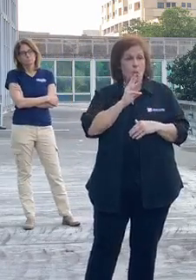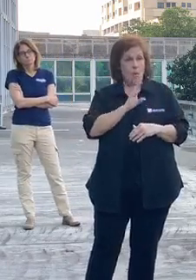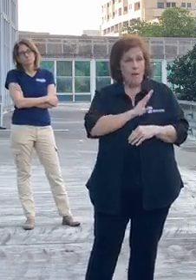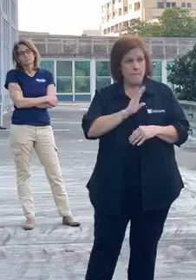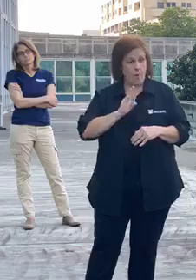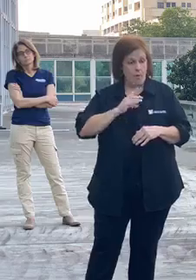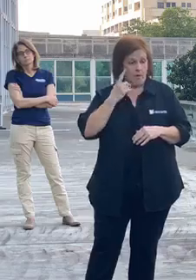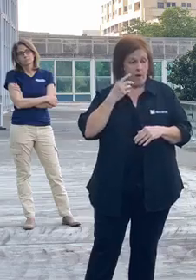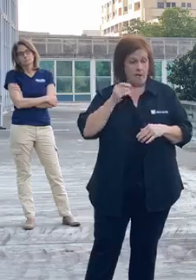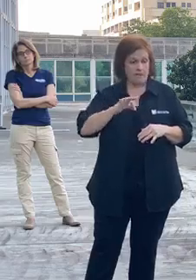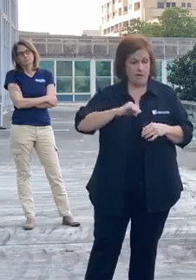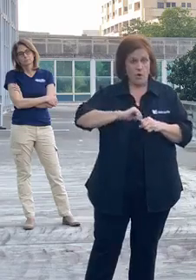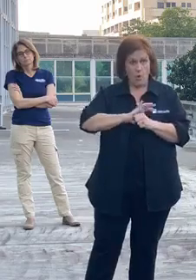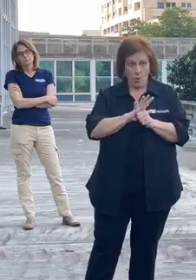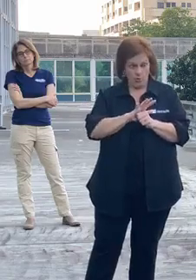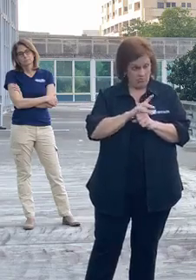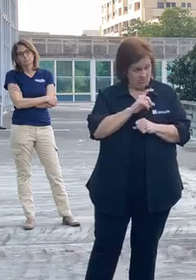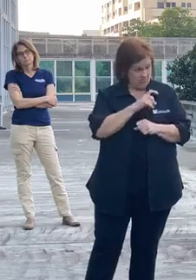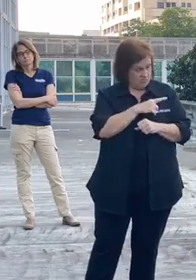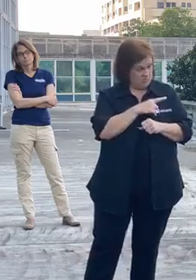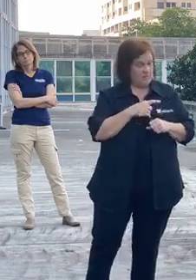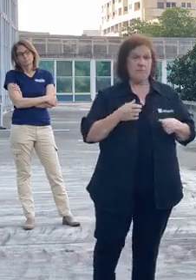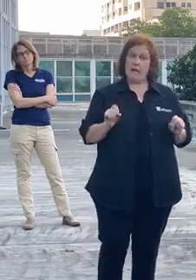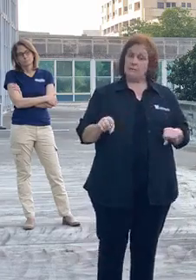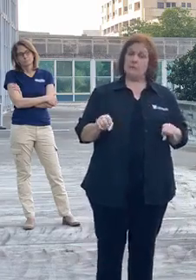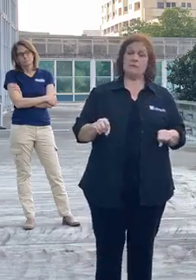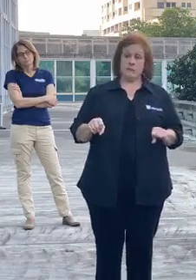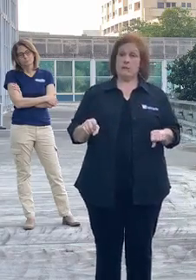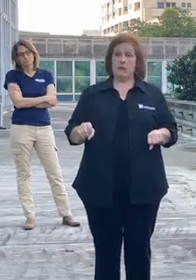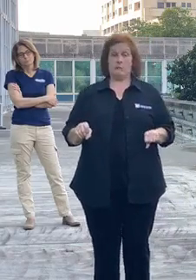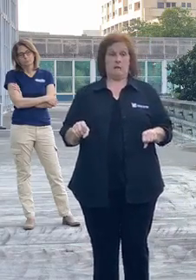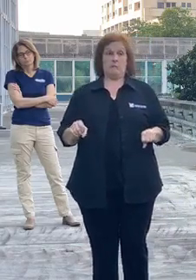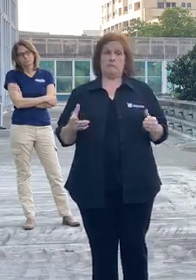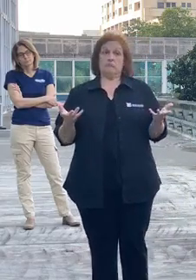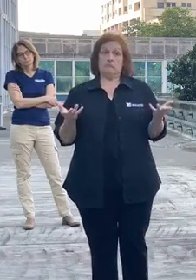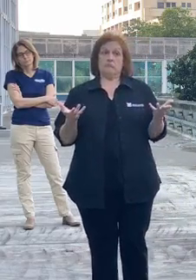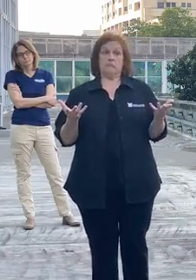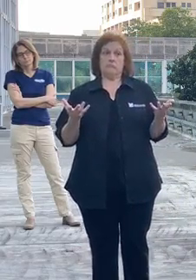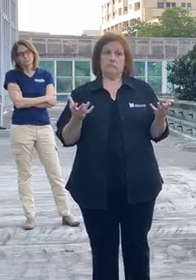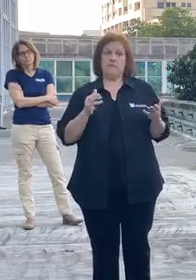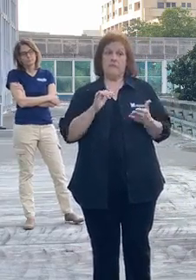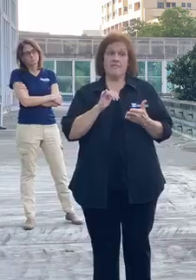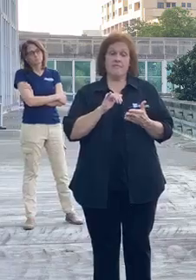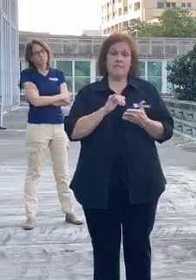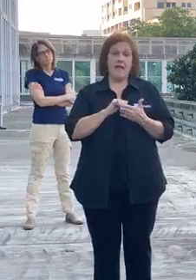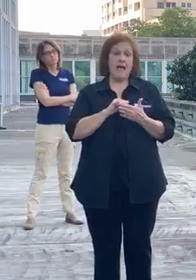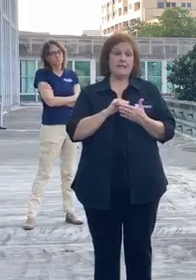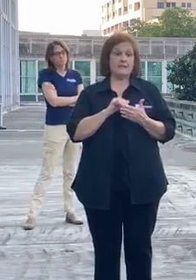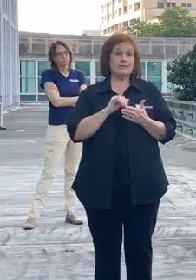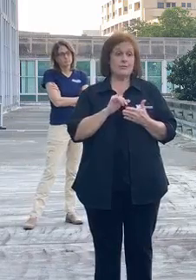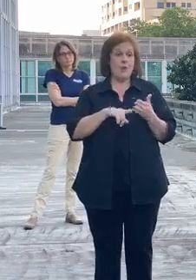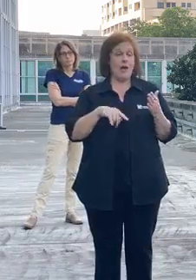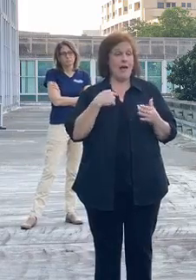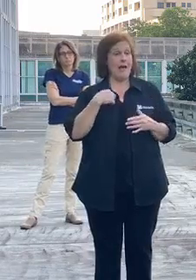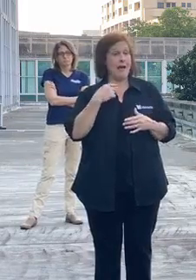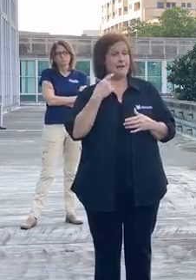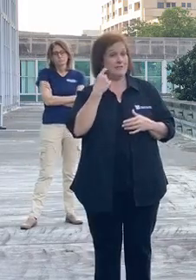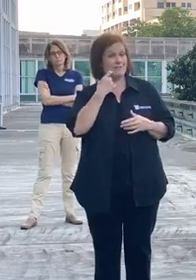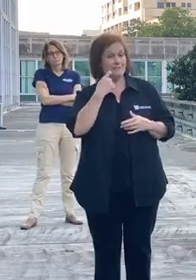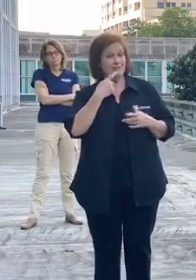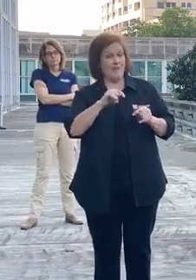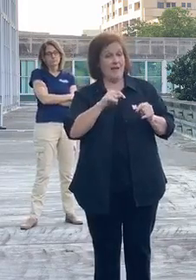of this. Do you see that? Potentially, potentially, and that speaks to really what the point I just